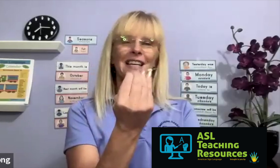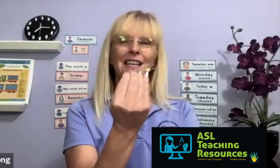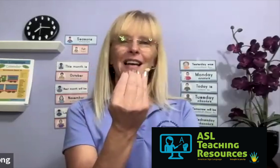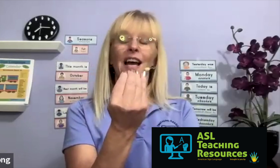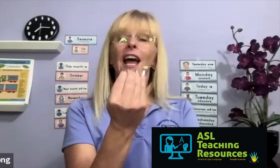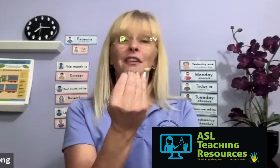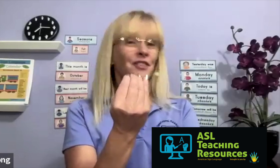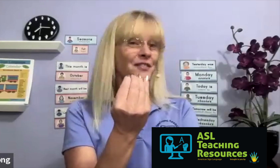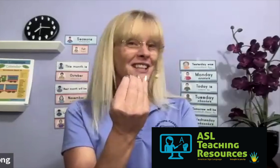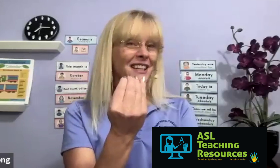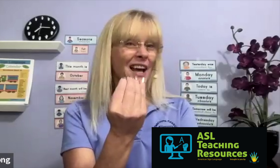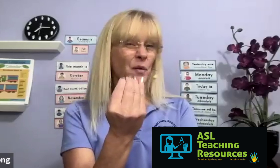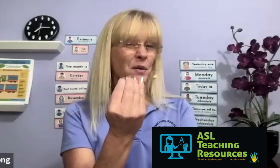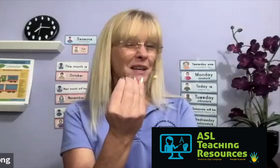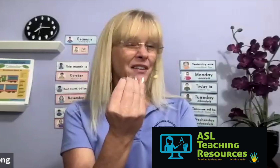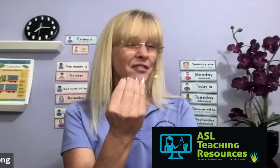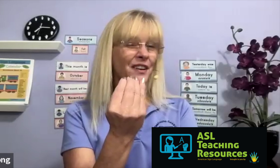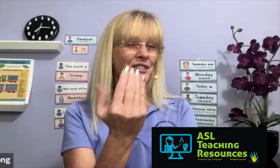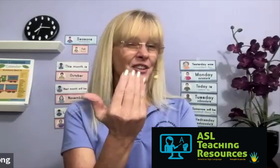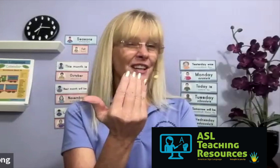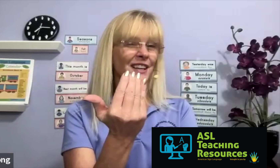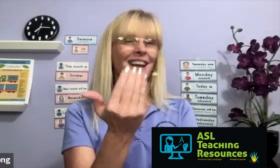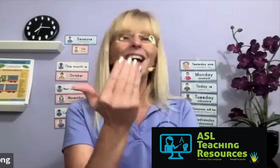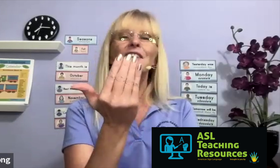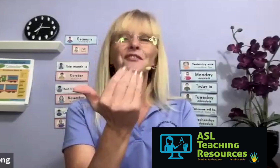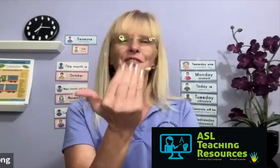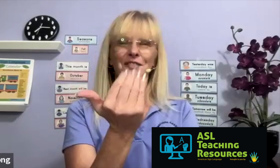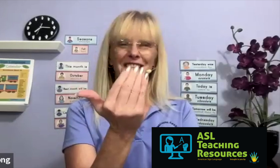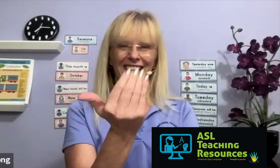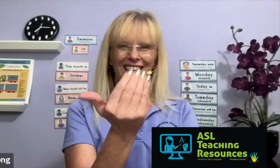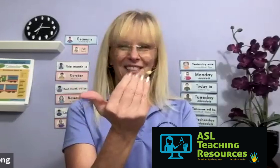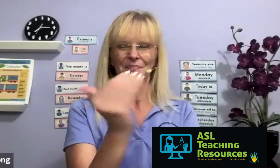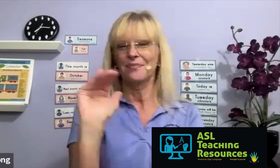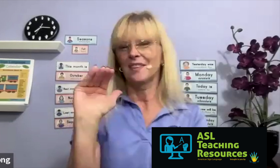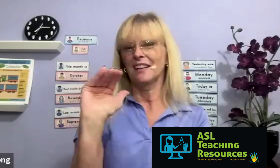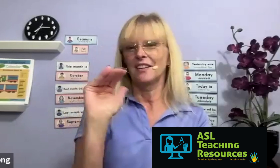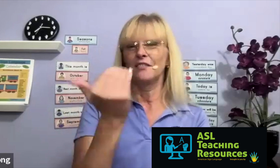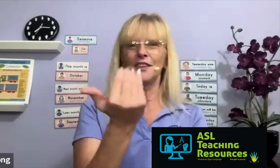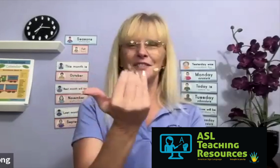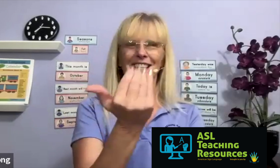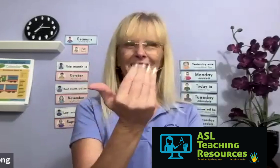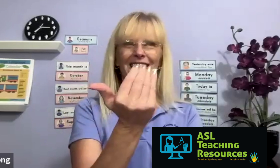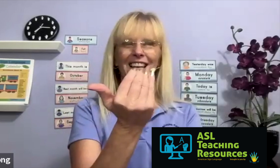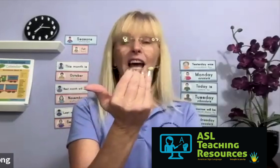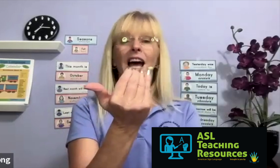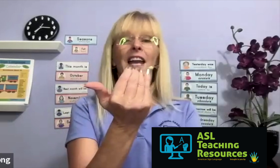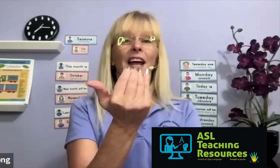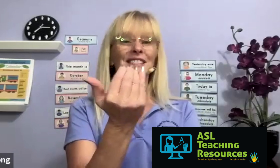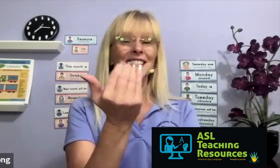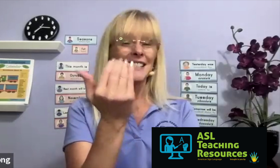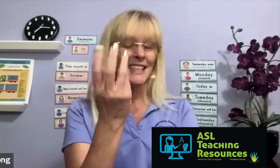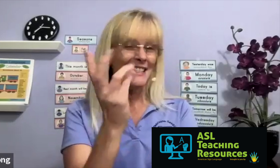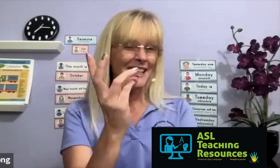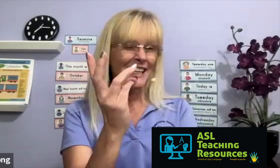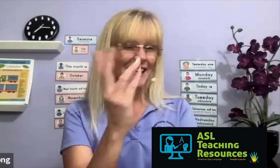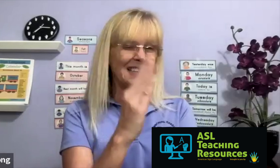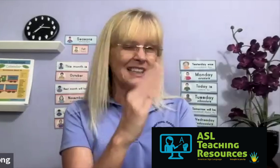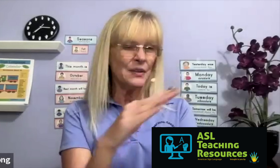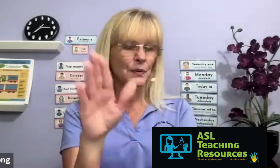14 and 15 now would be, if fingers are in, 15. 15. Now 16